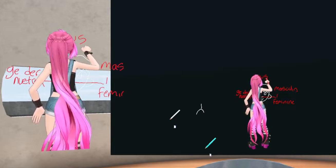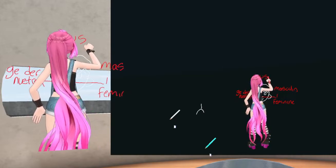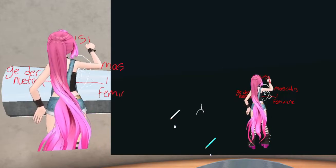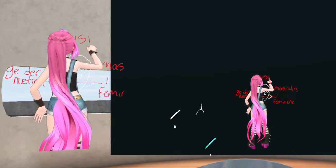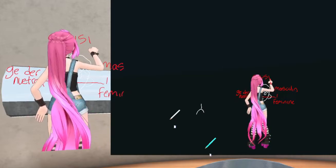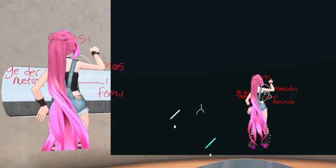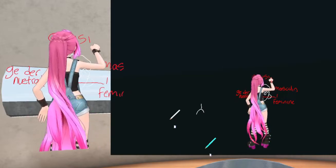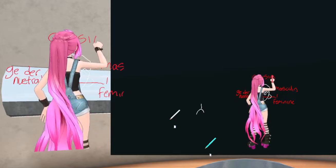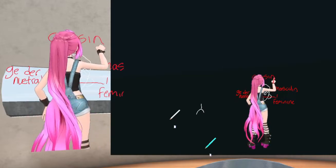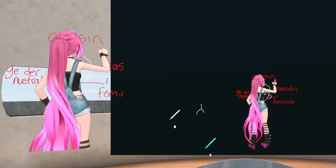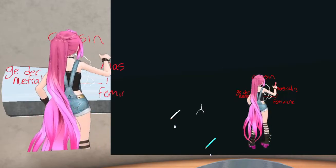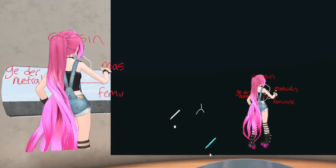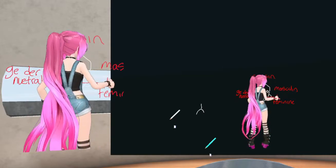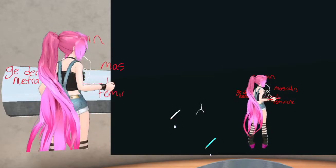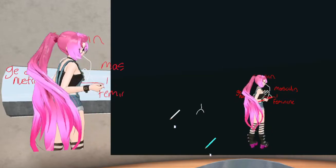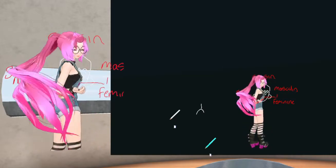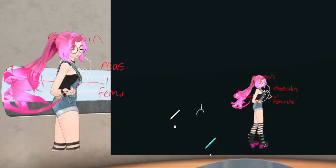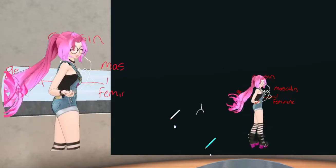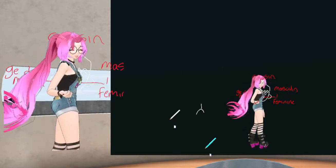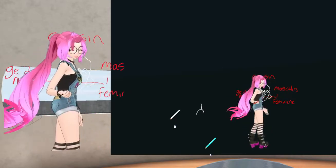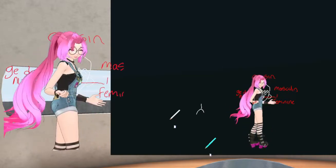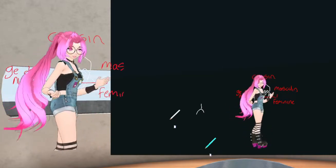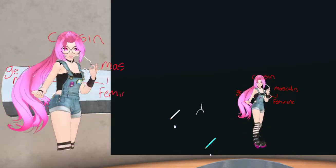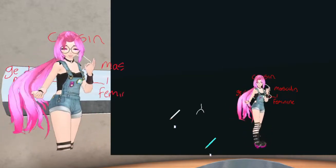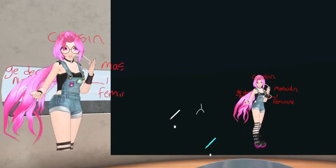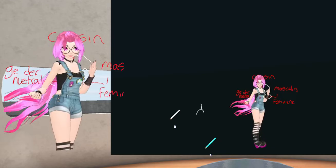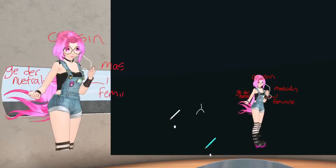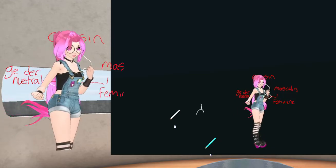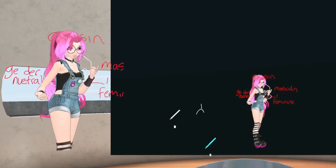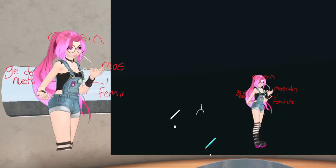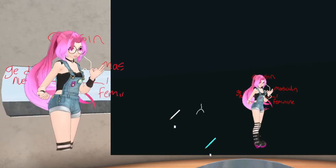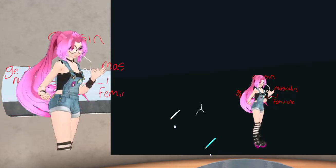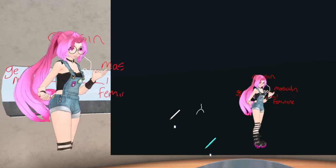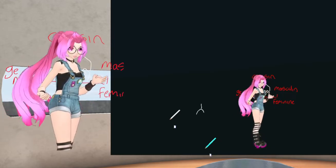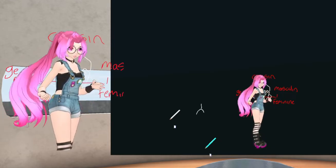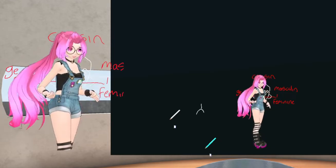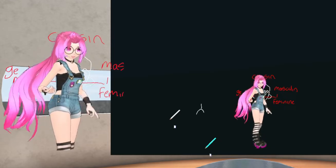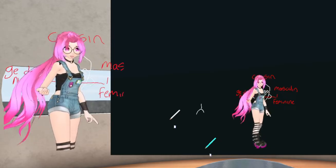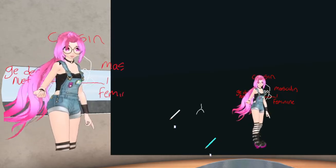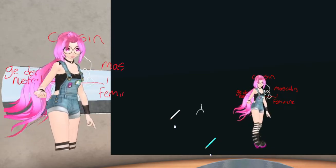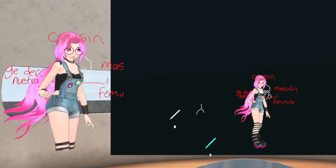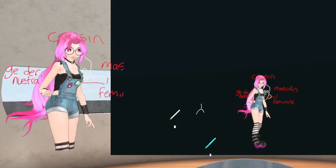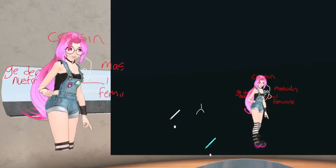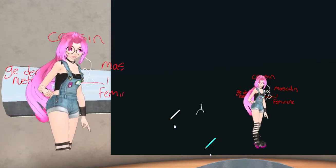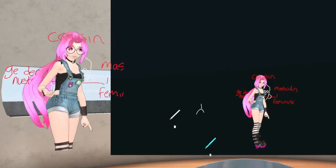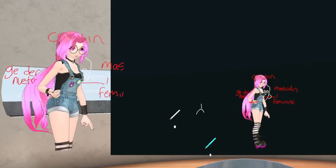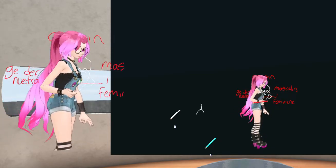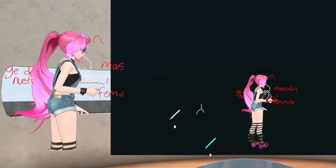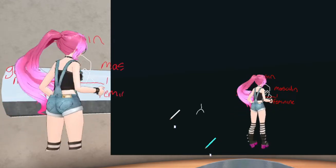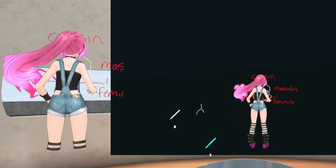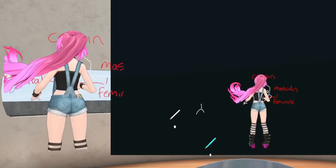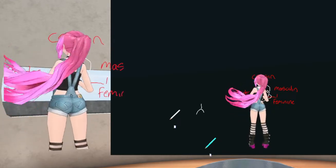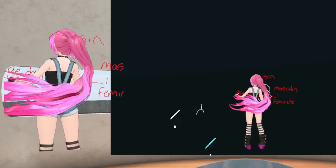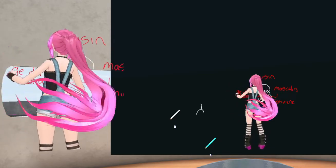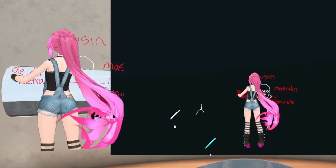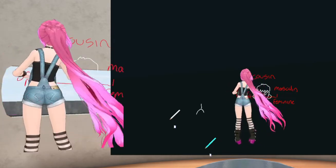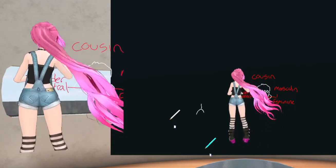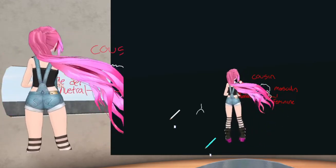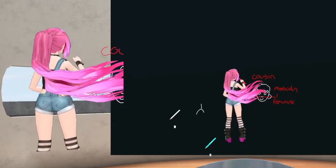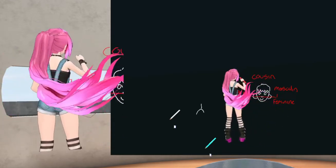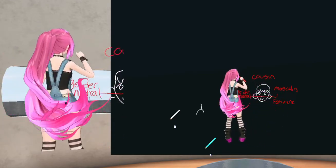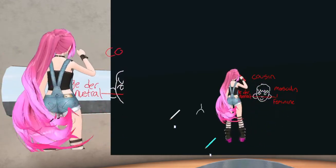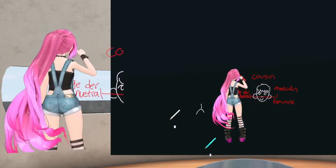cousin is not gendered, but if anyone here speaks French, or Spanish too, I believe, cousin is gendered. So for